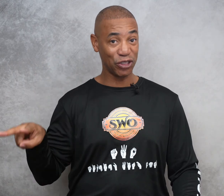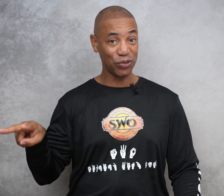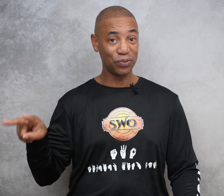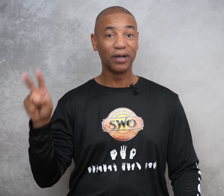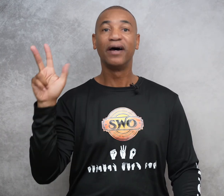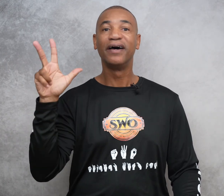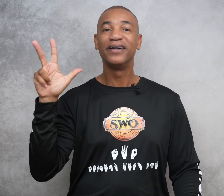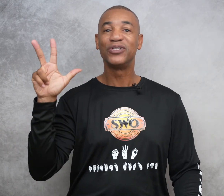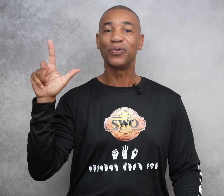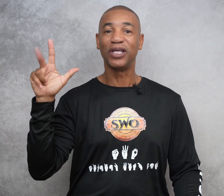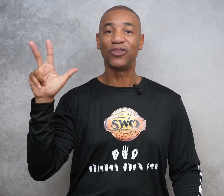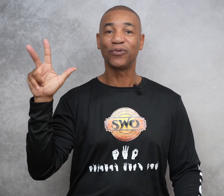22, 23,